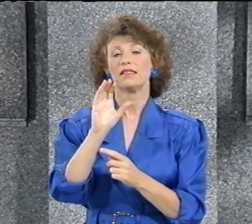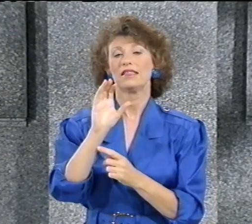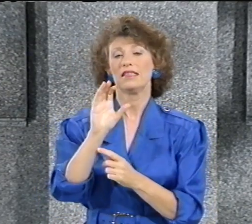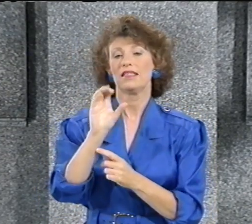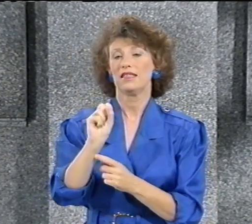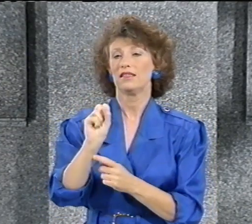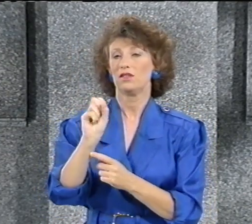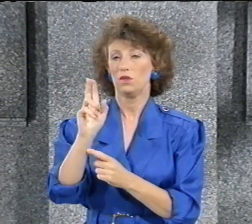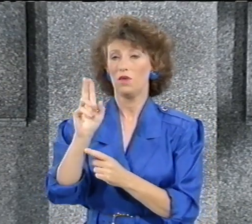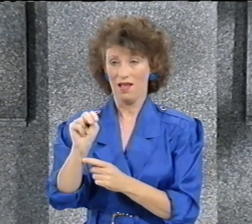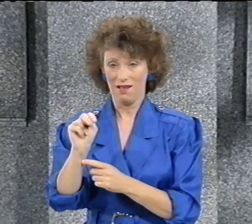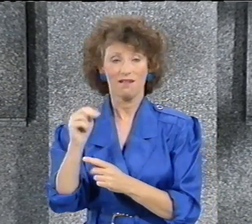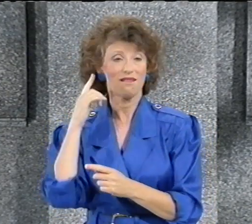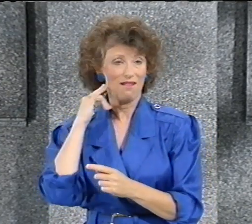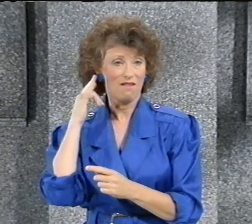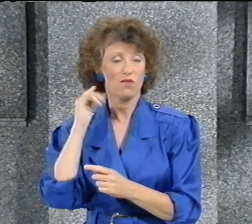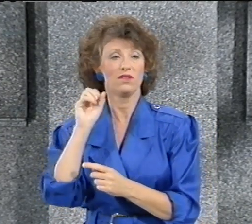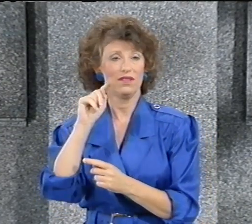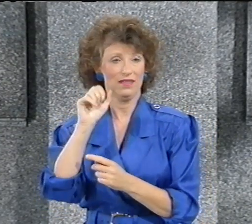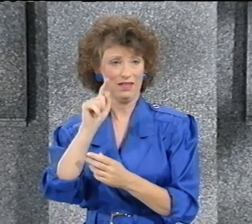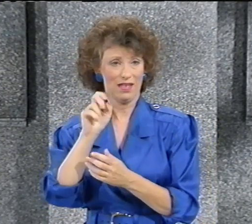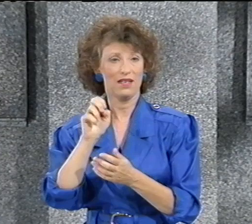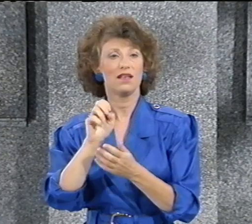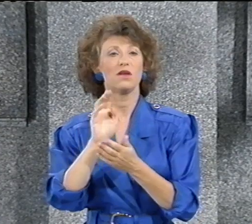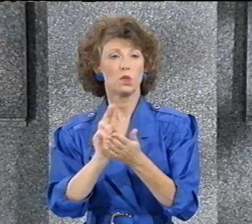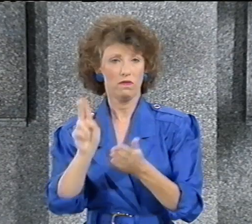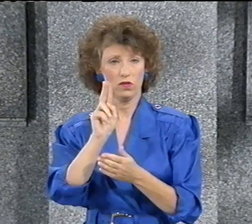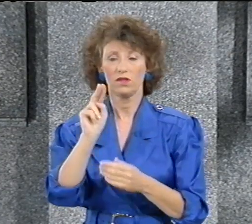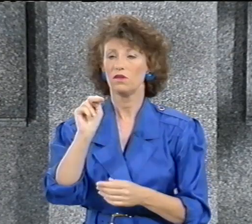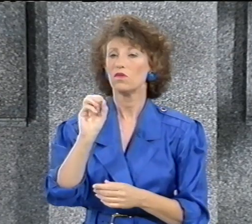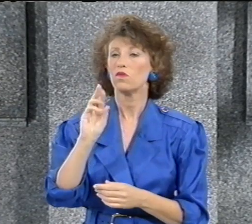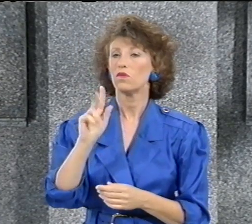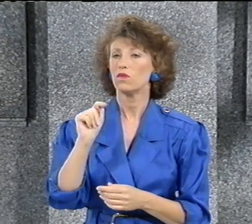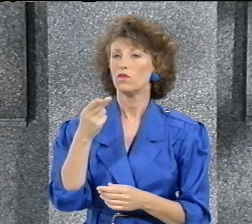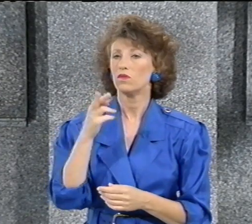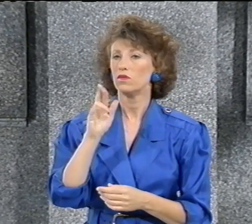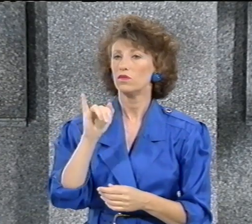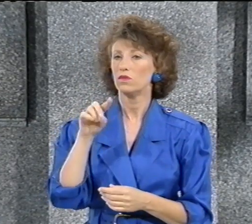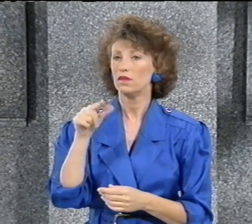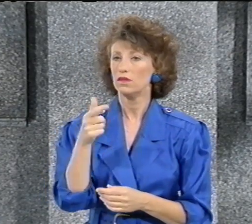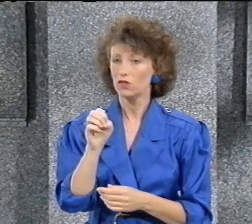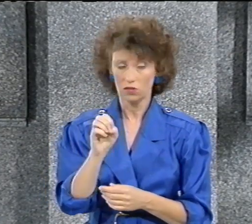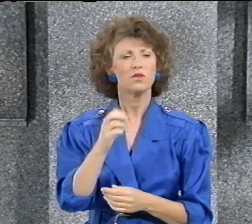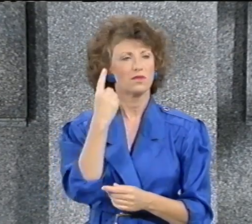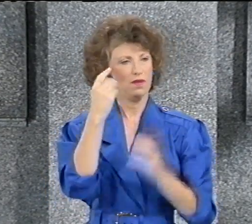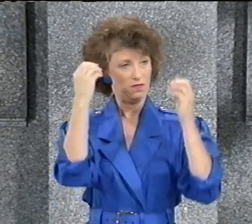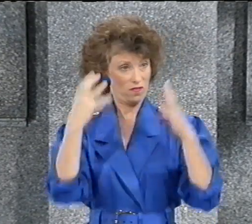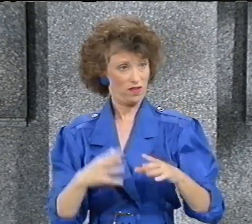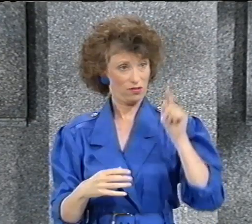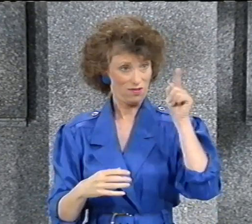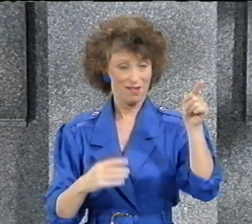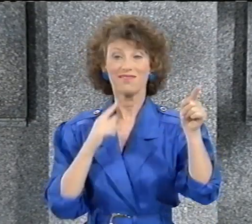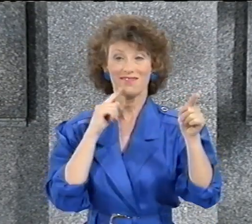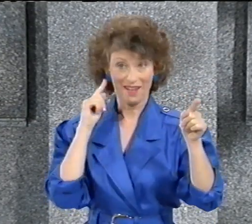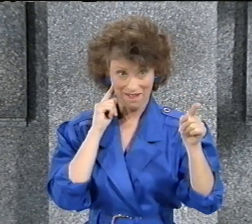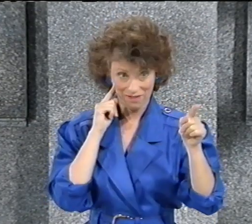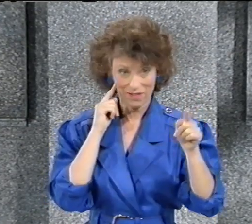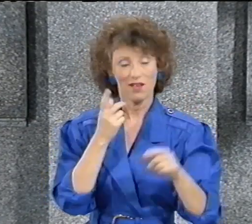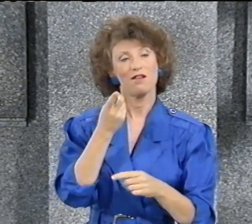units. At CSUN, California State University, Northridge, a deaf professor,